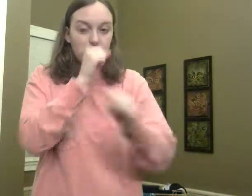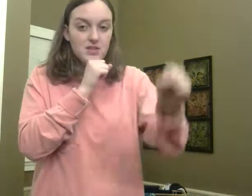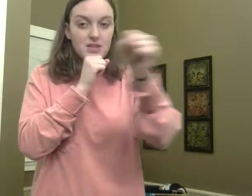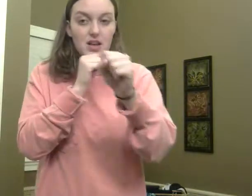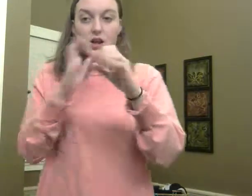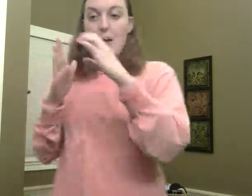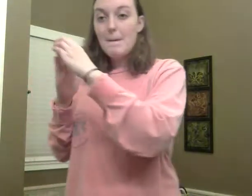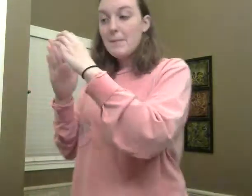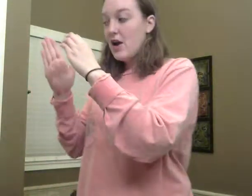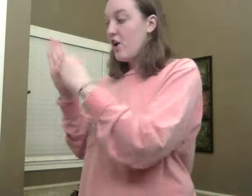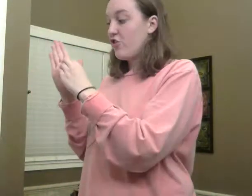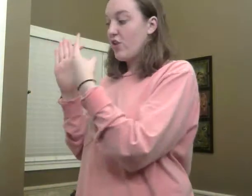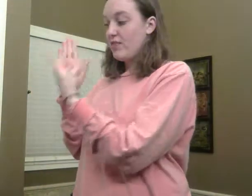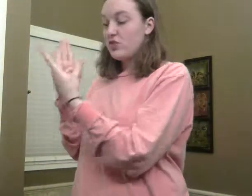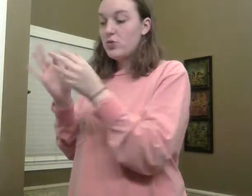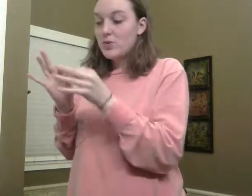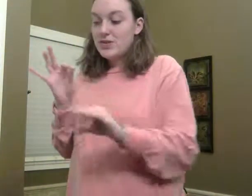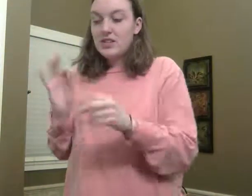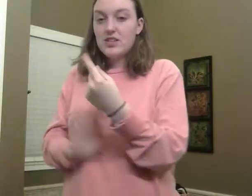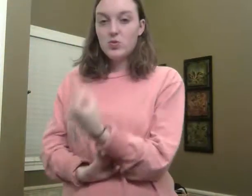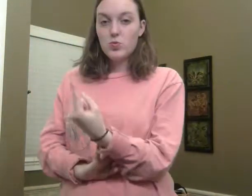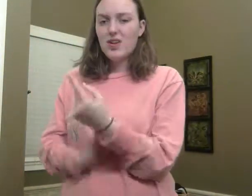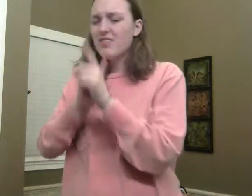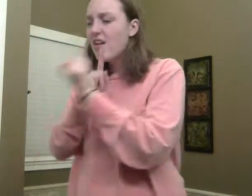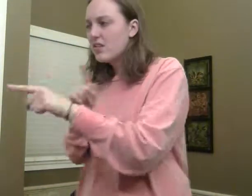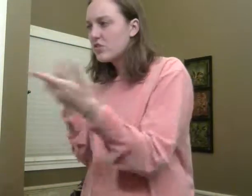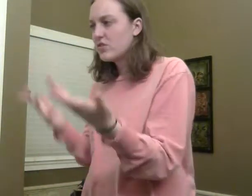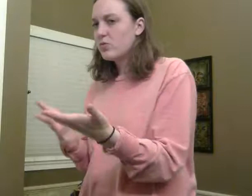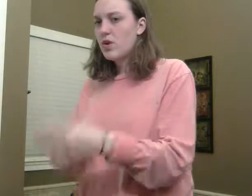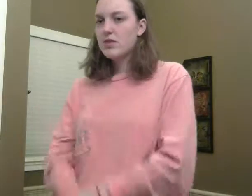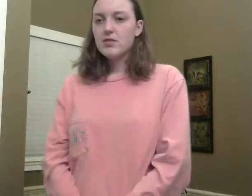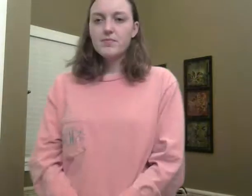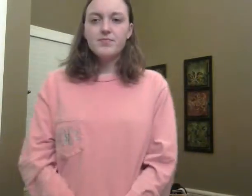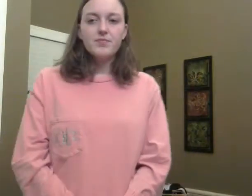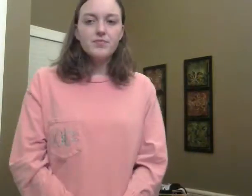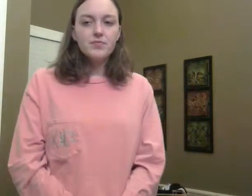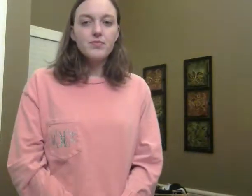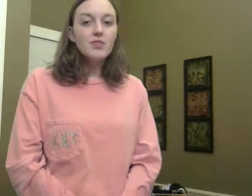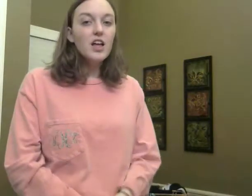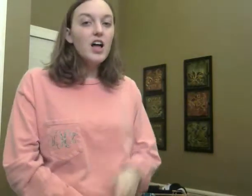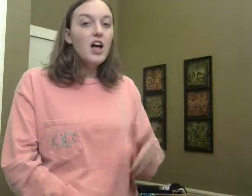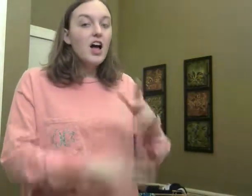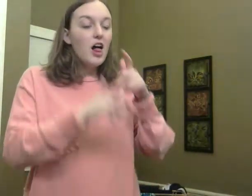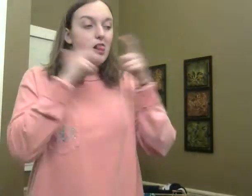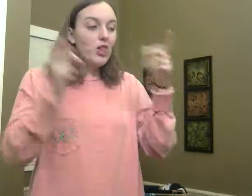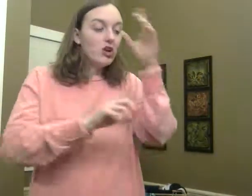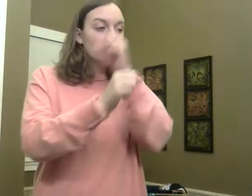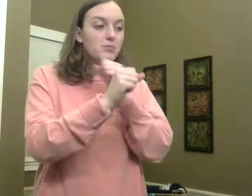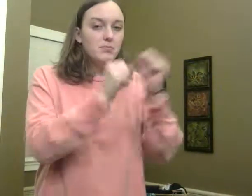sentence 1. And what is your answer then? A large mosquito. A large mosquito.